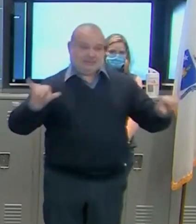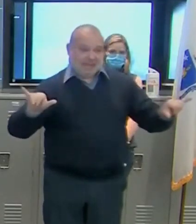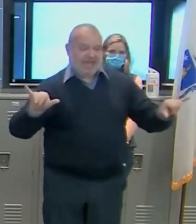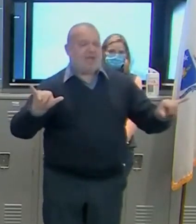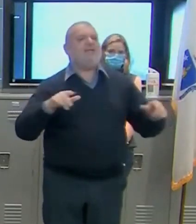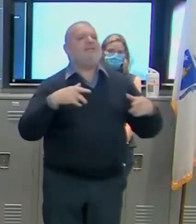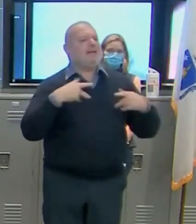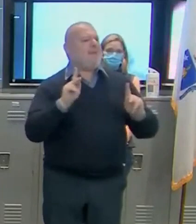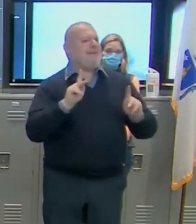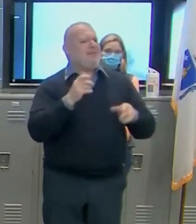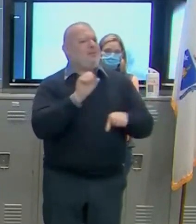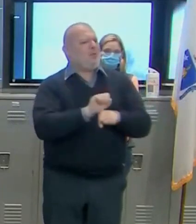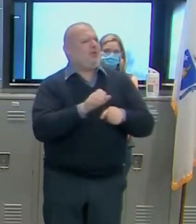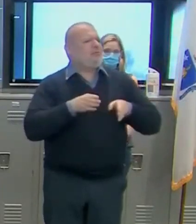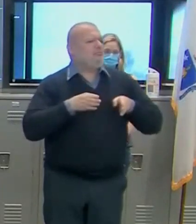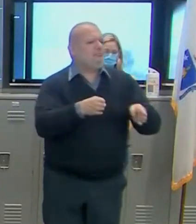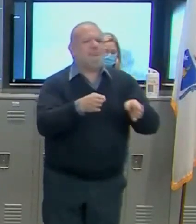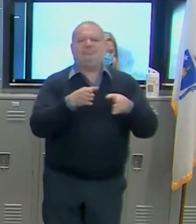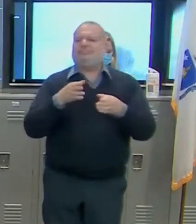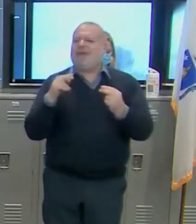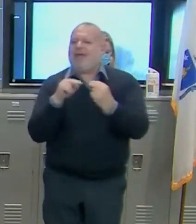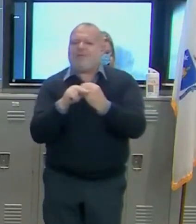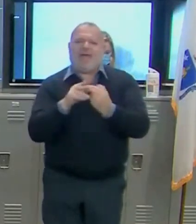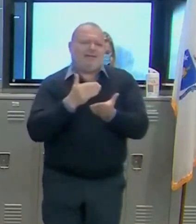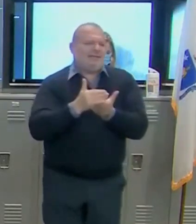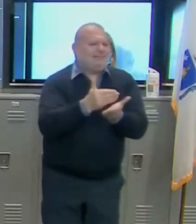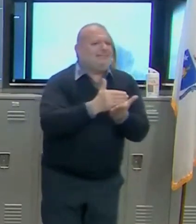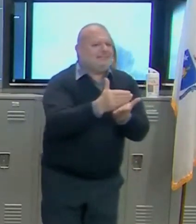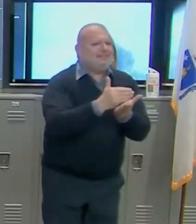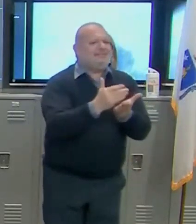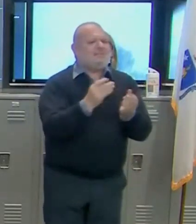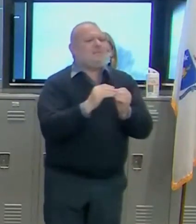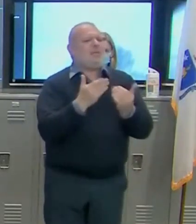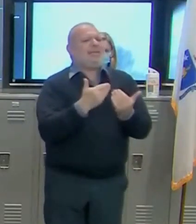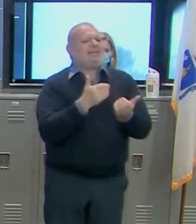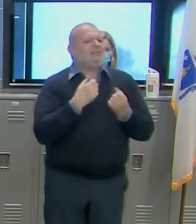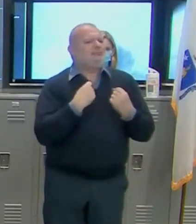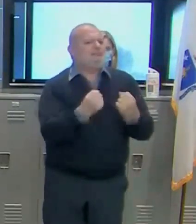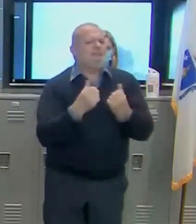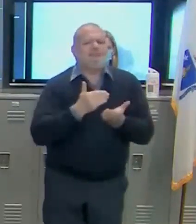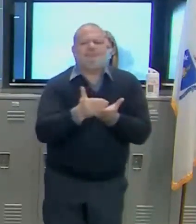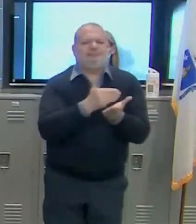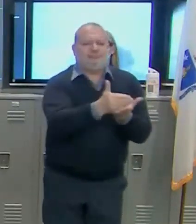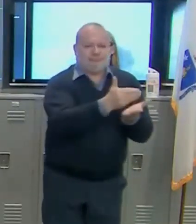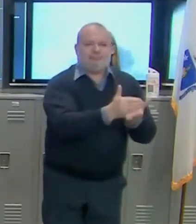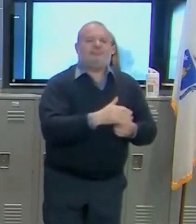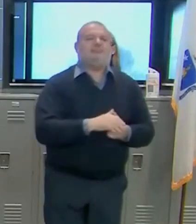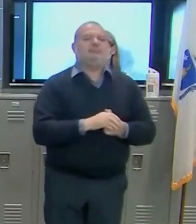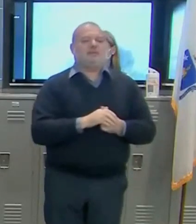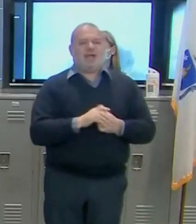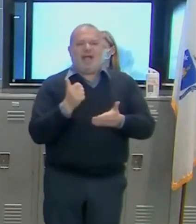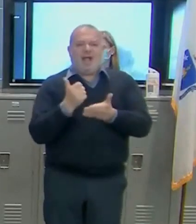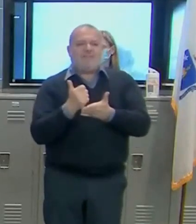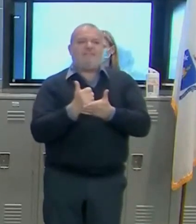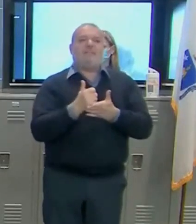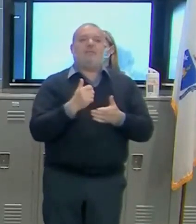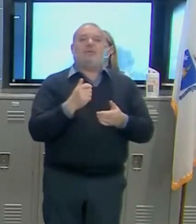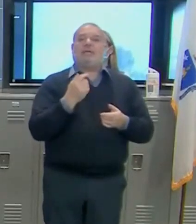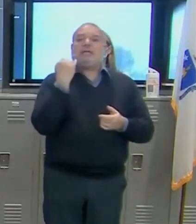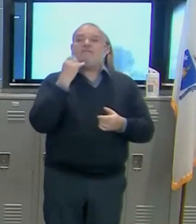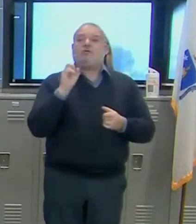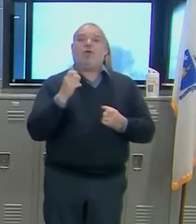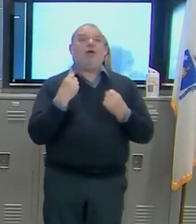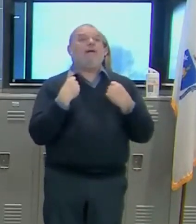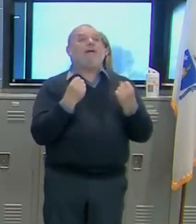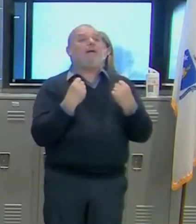spending a tremendous amount of their day trying to help people who got stuck or lost or